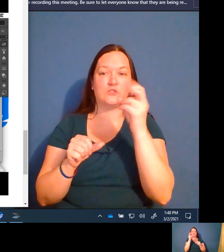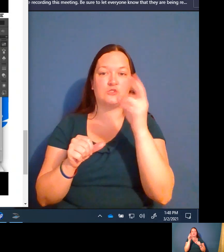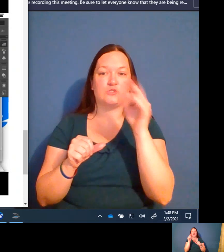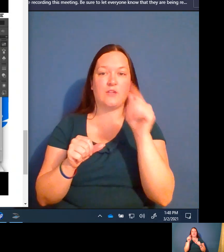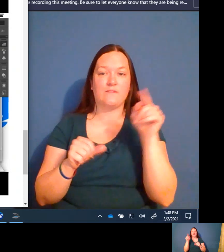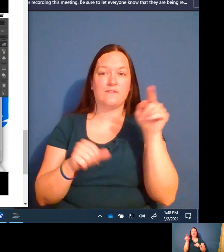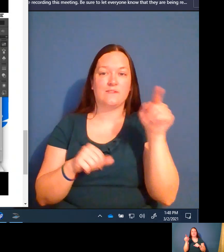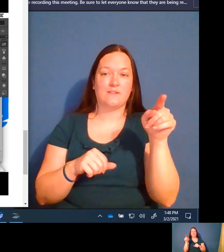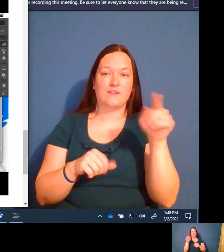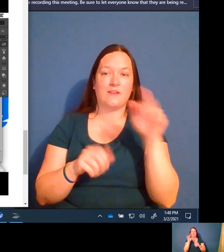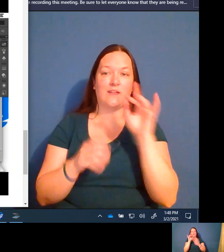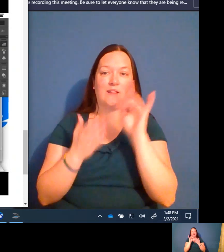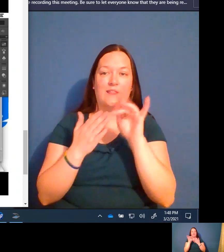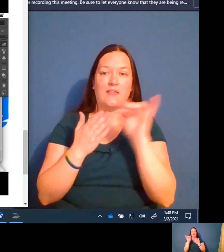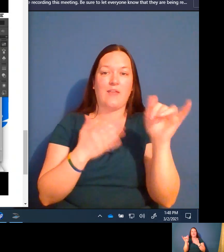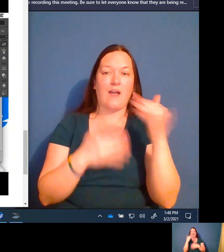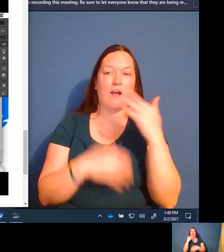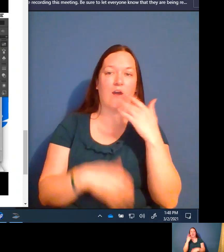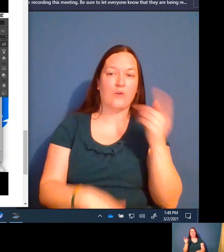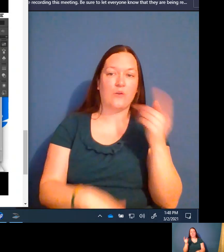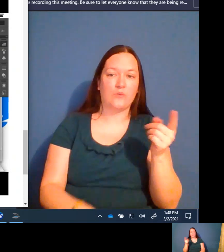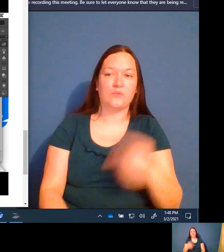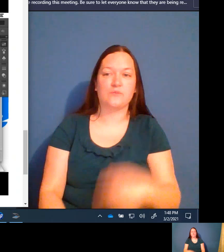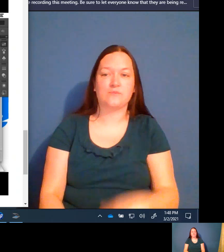my eyedropper, click that area over there.